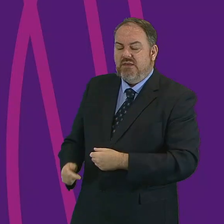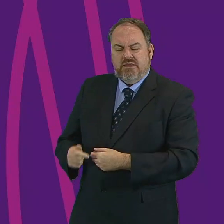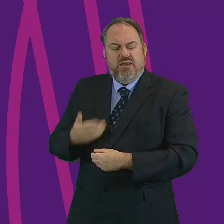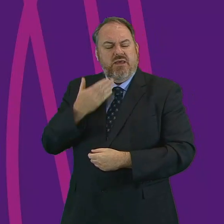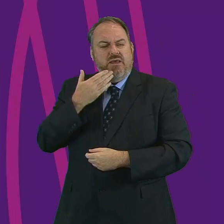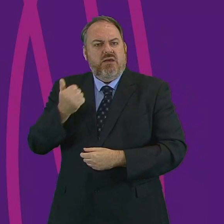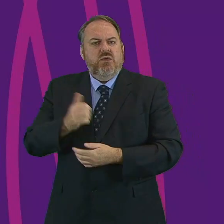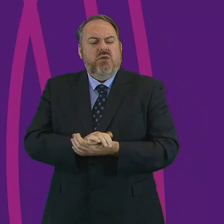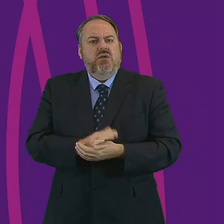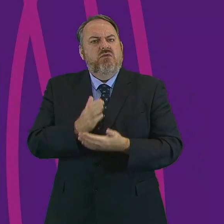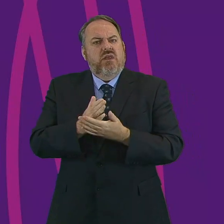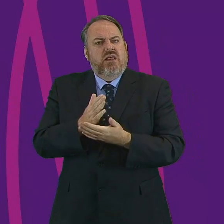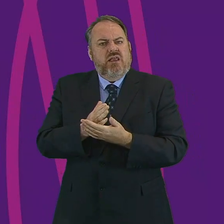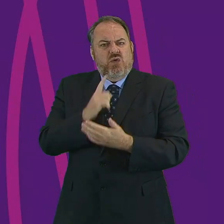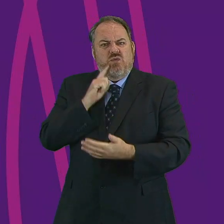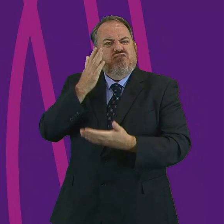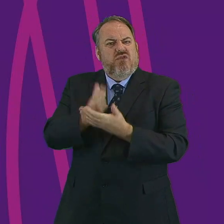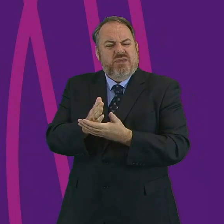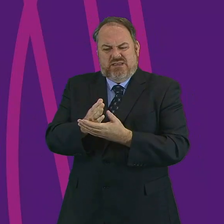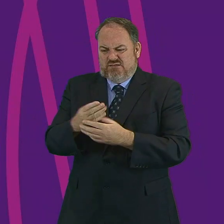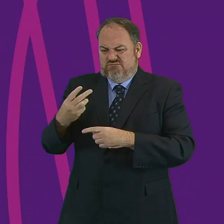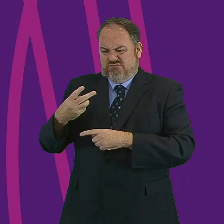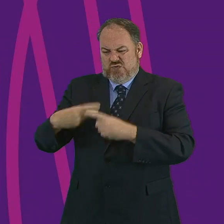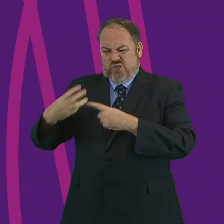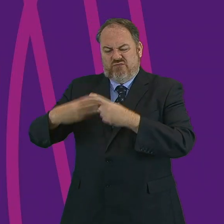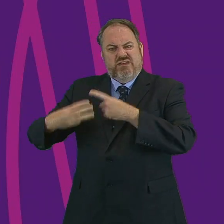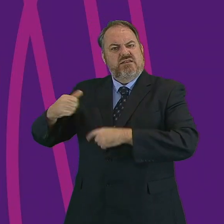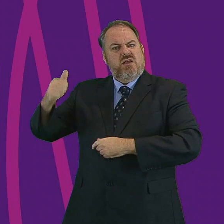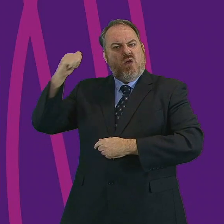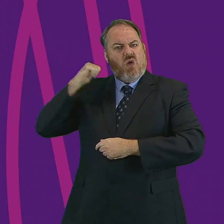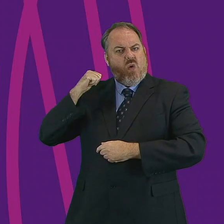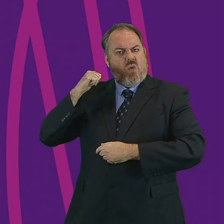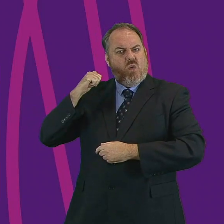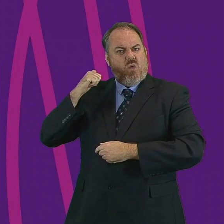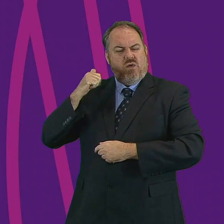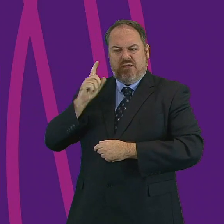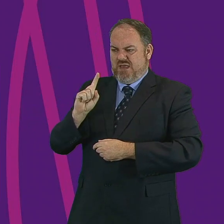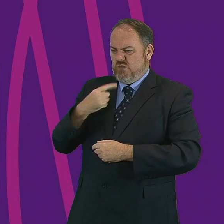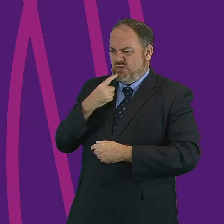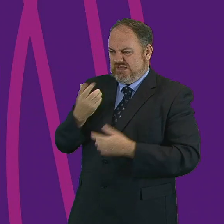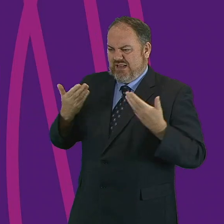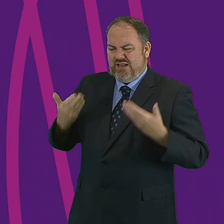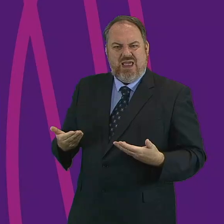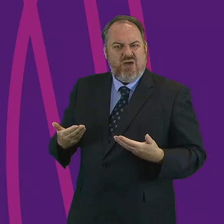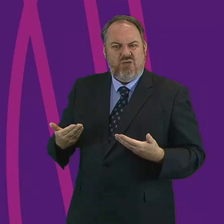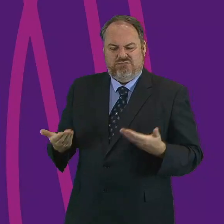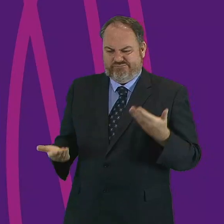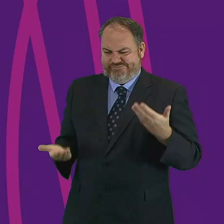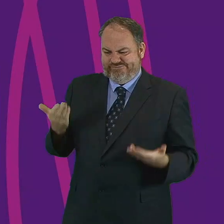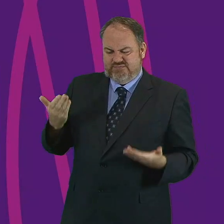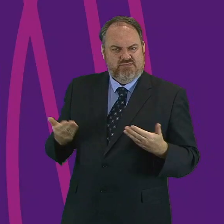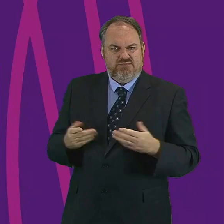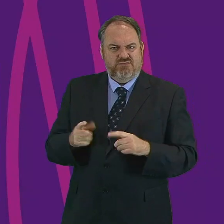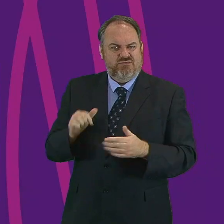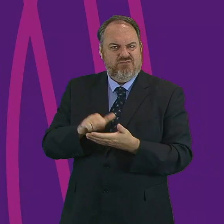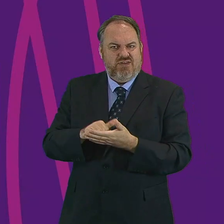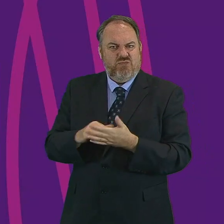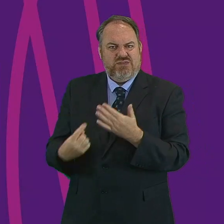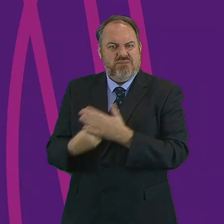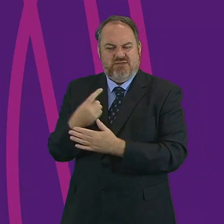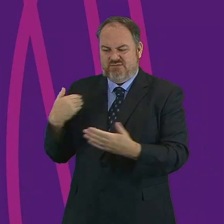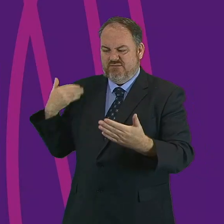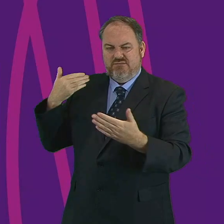is that the action that was promised 2 years ago and the reality, despite what the First Minister claims, is pretty different, and little has been done to address the concerns of